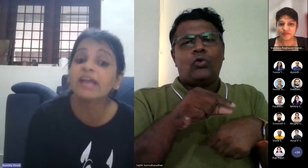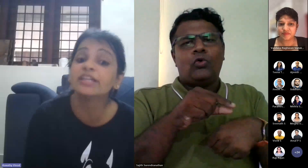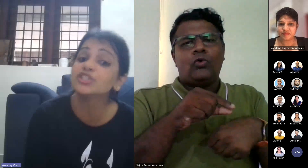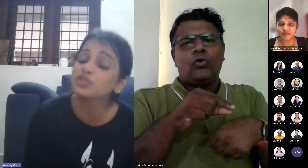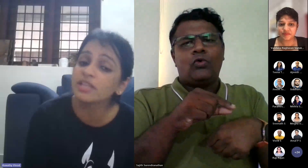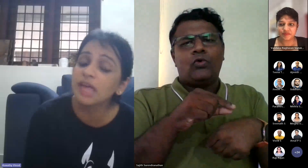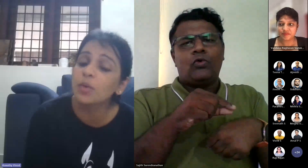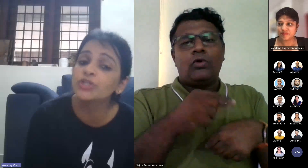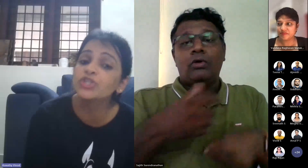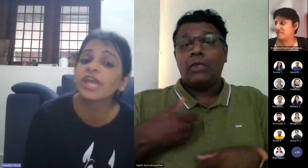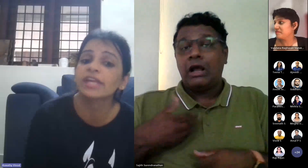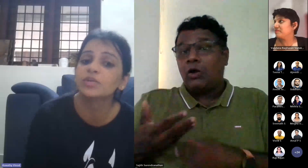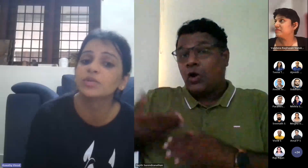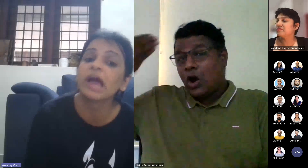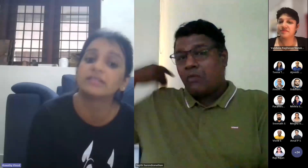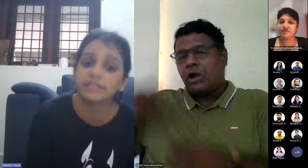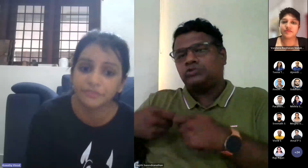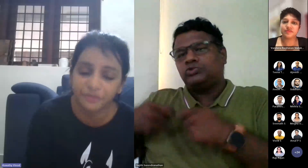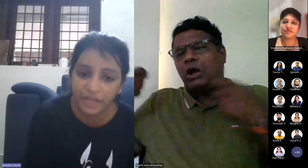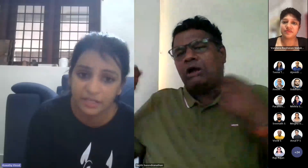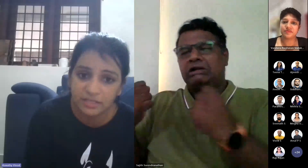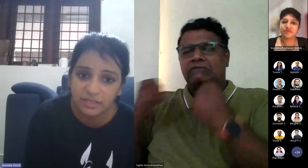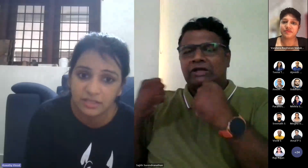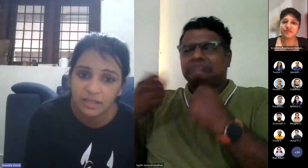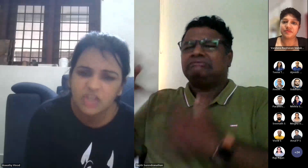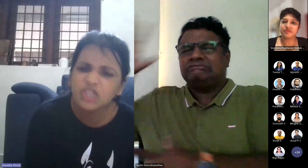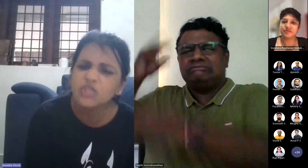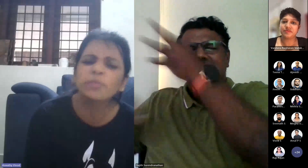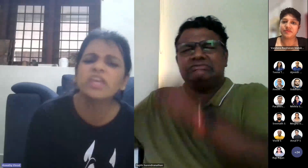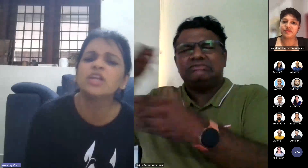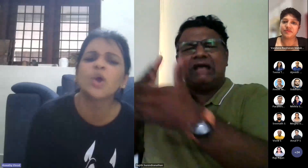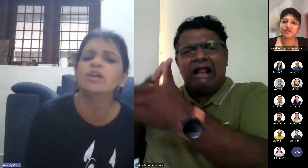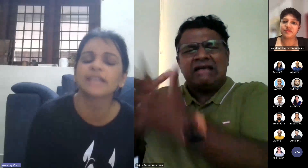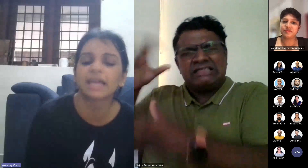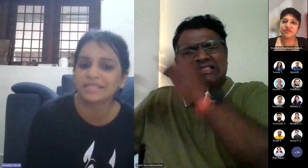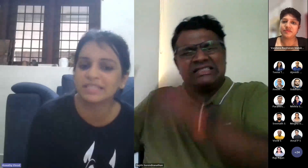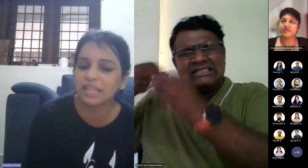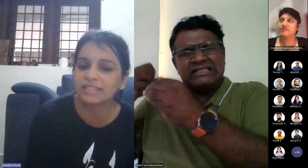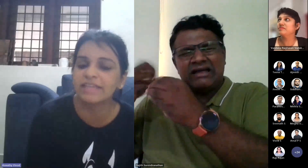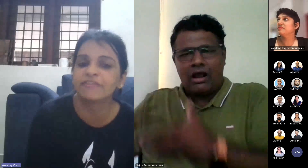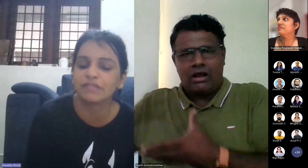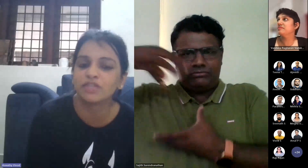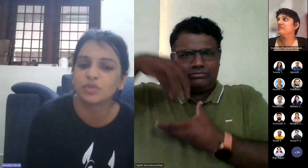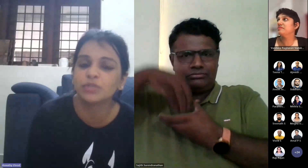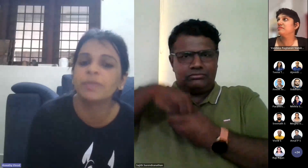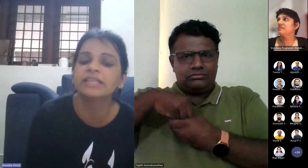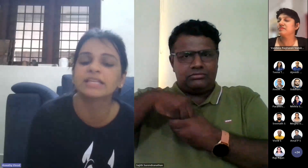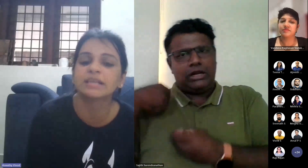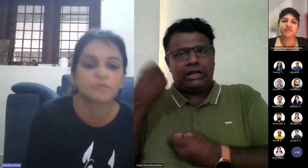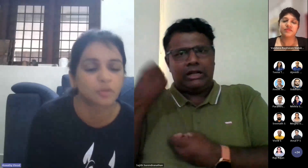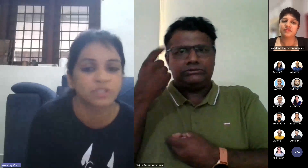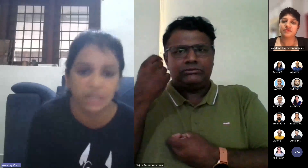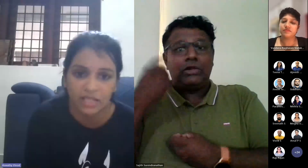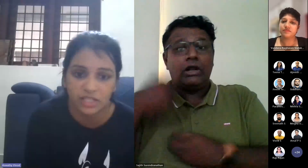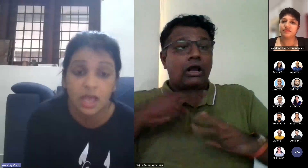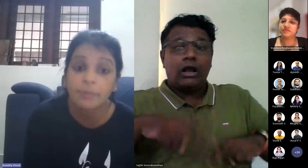when I understood things, I wanted to share it with my other deaf friends. Because it took me a long time as a deaf individual to pick things